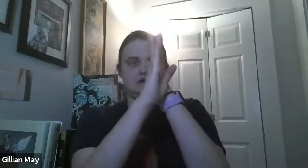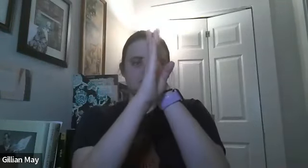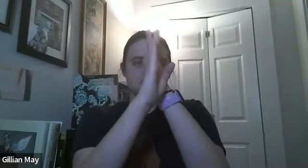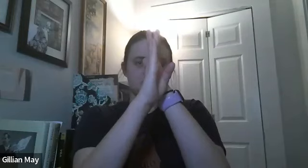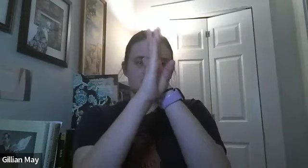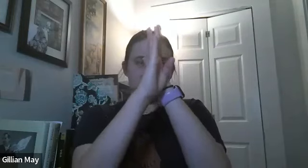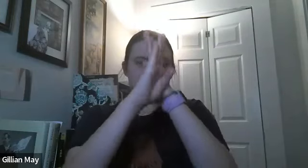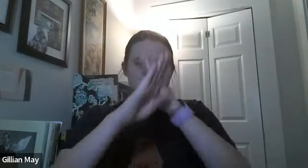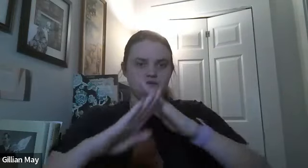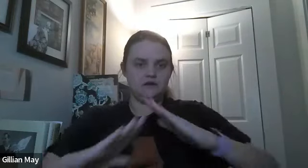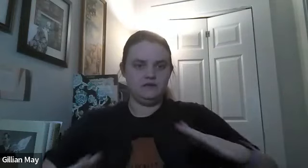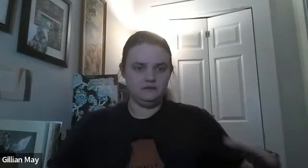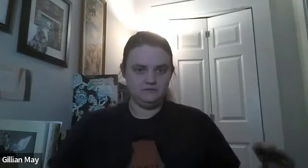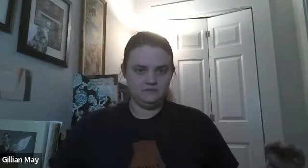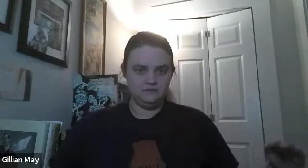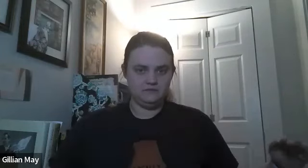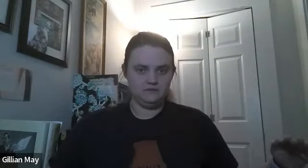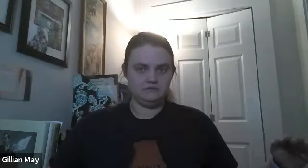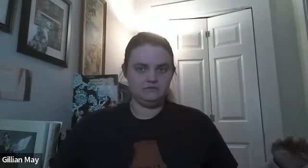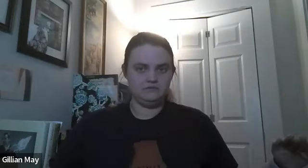going to start in here, center, and then go down.